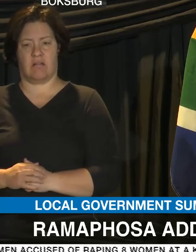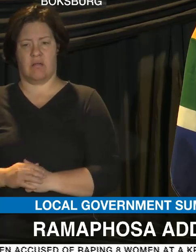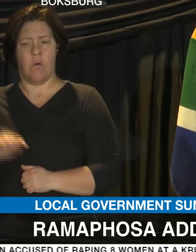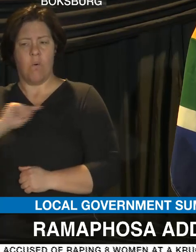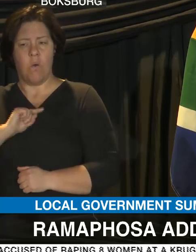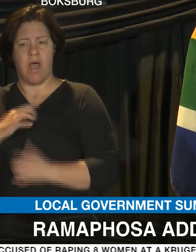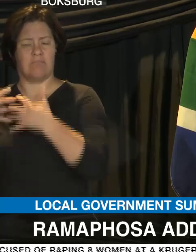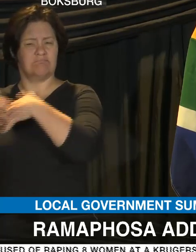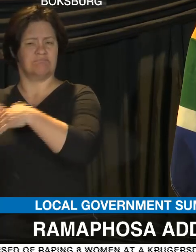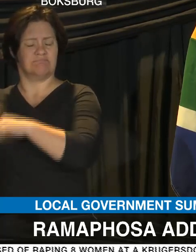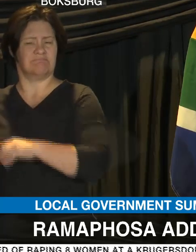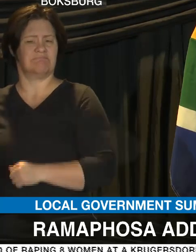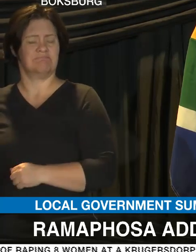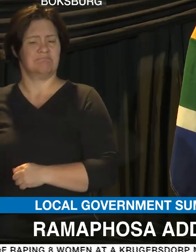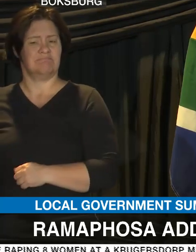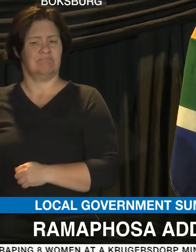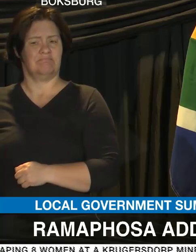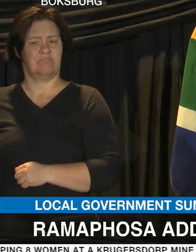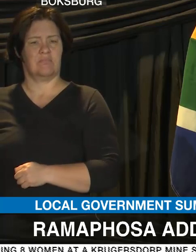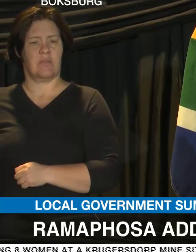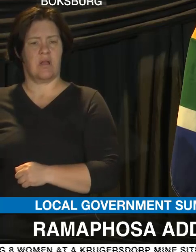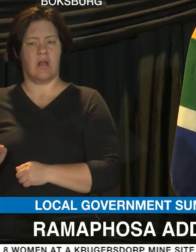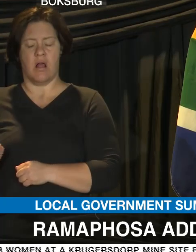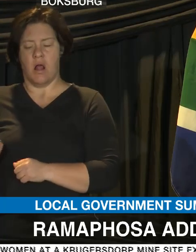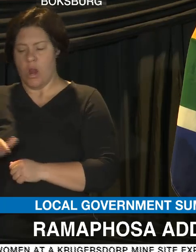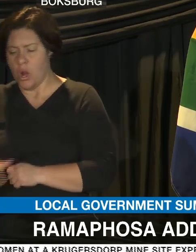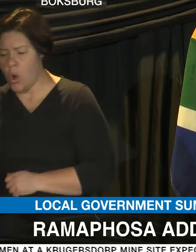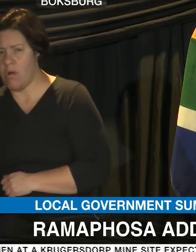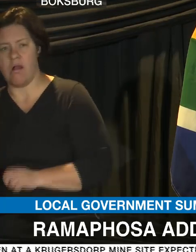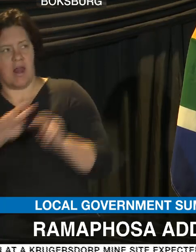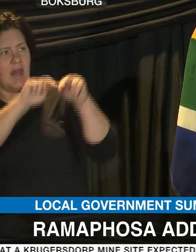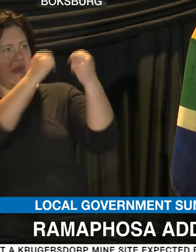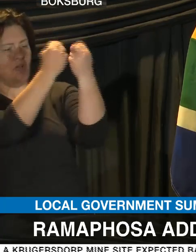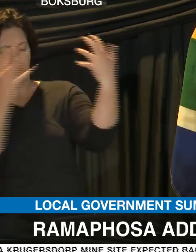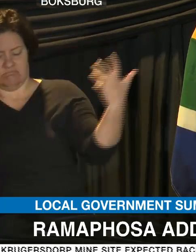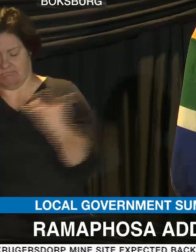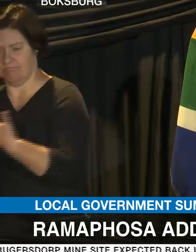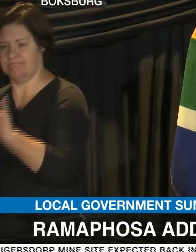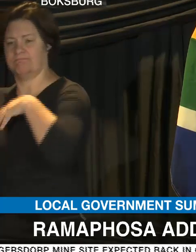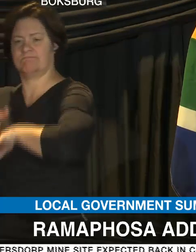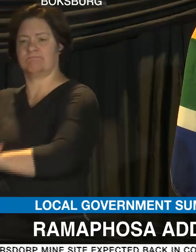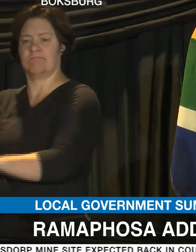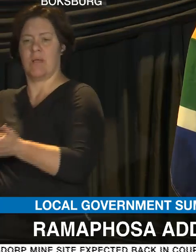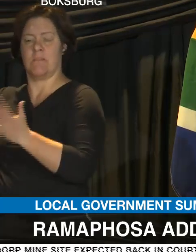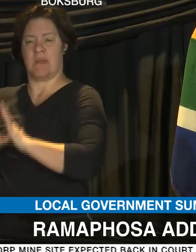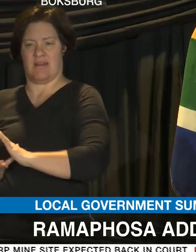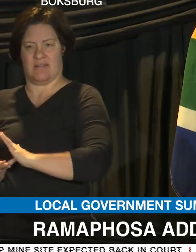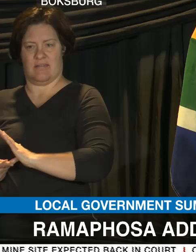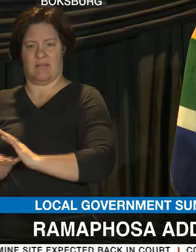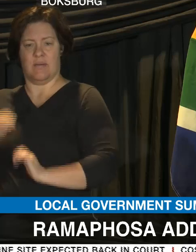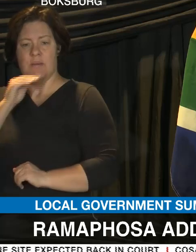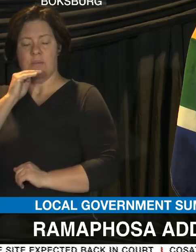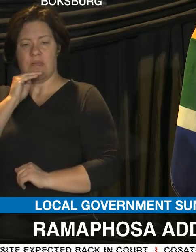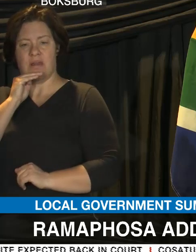mixture of local and national plan that lays the foundation for cooperative